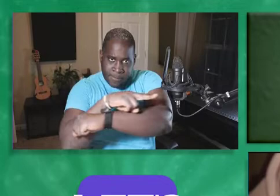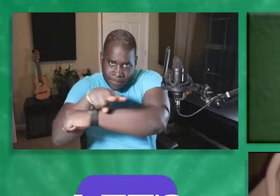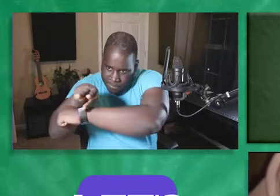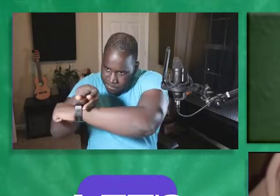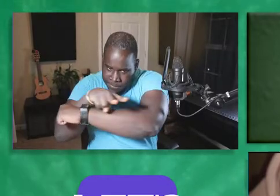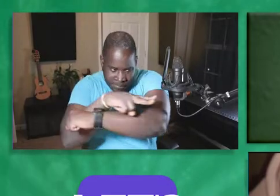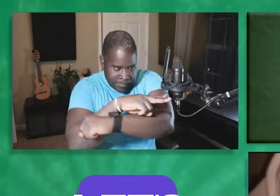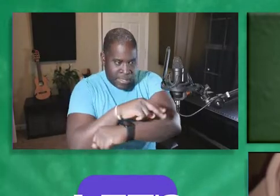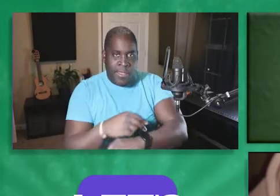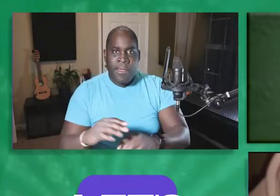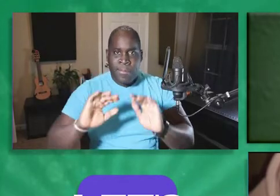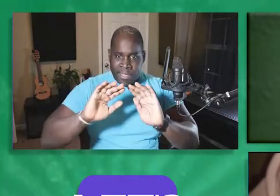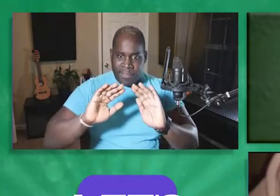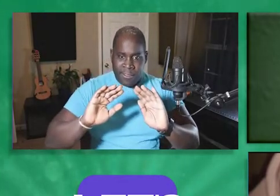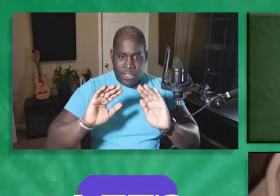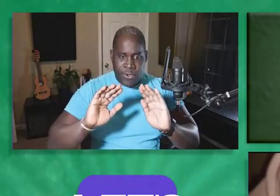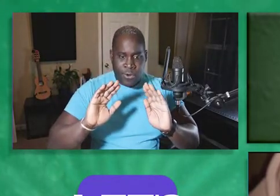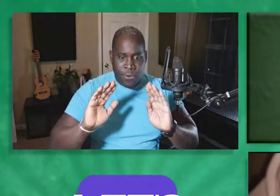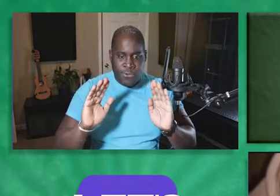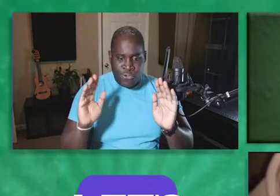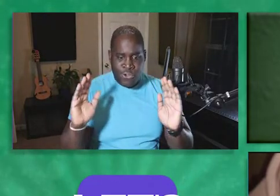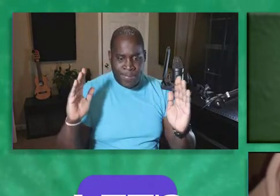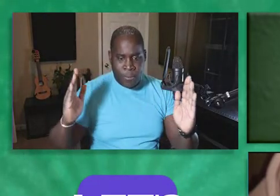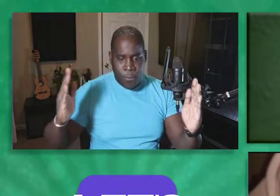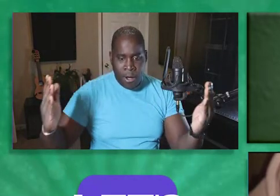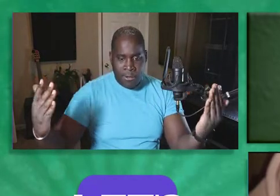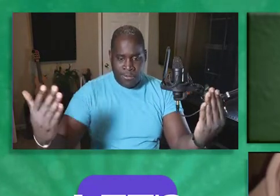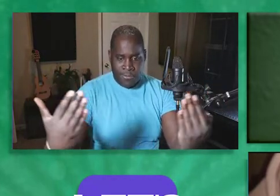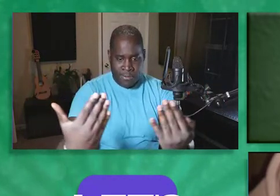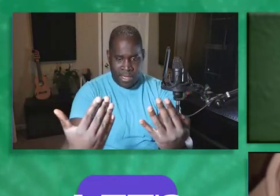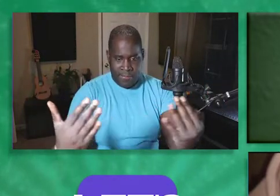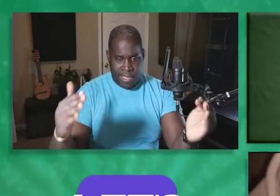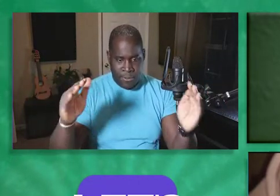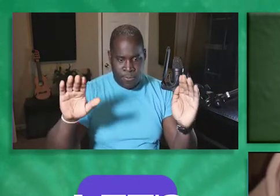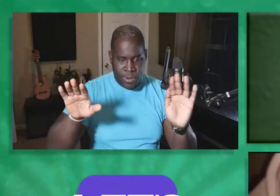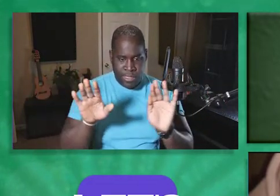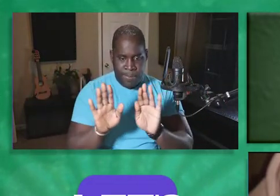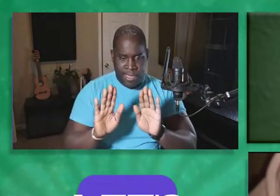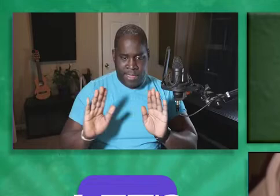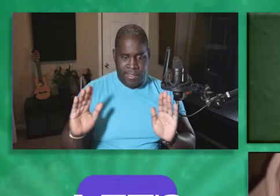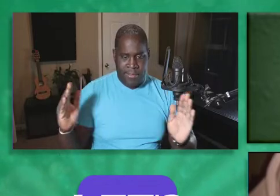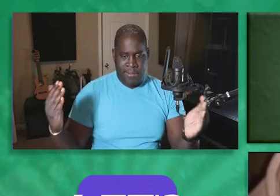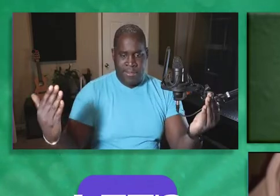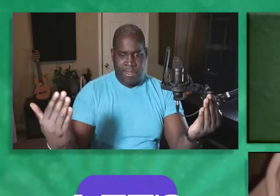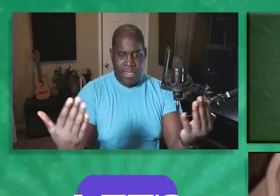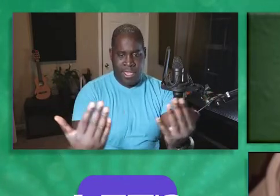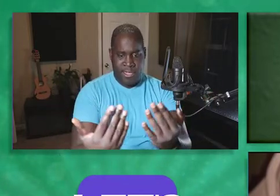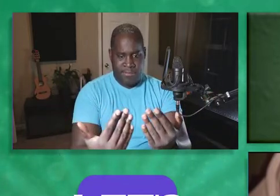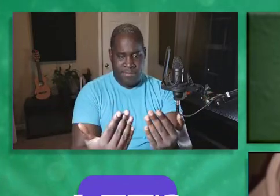fortress. But you can also shape the walls of like a really big...